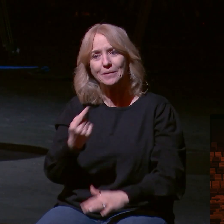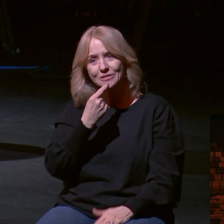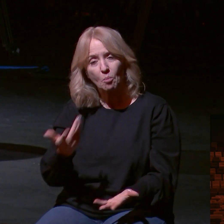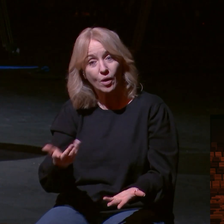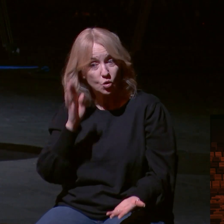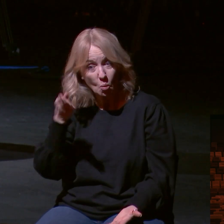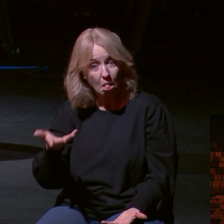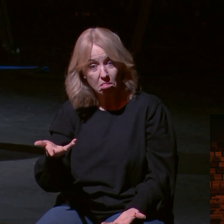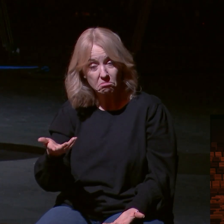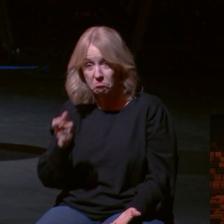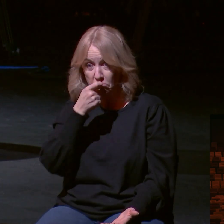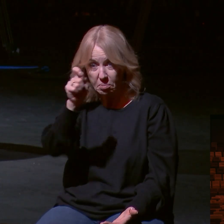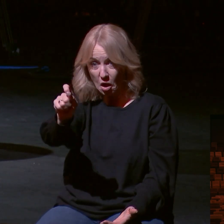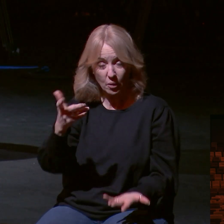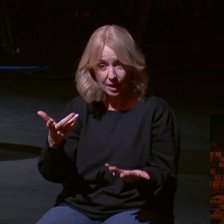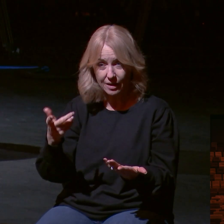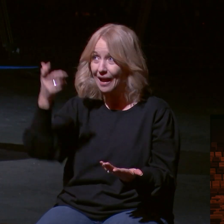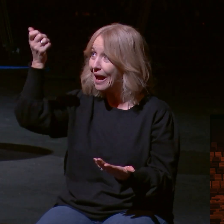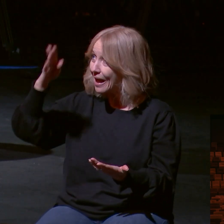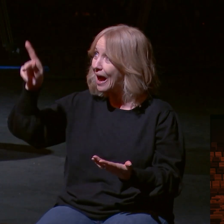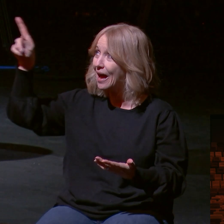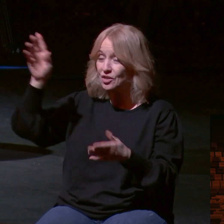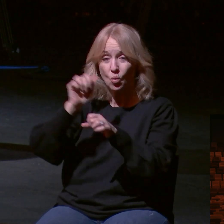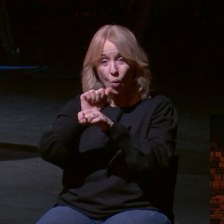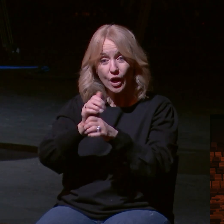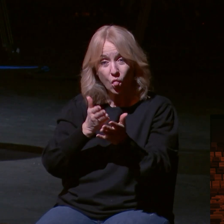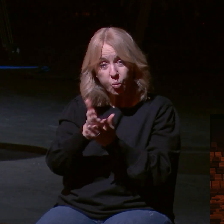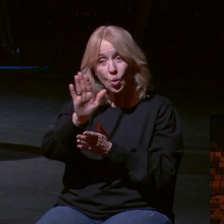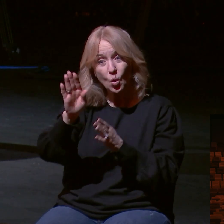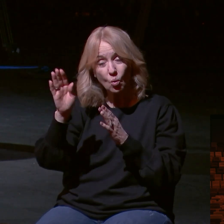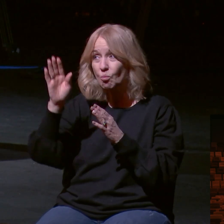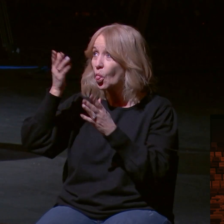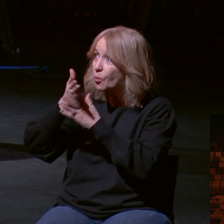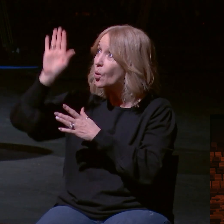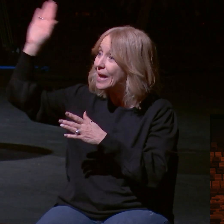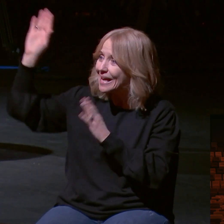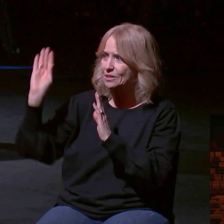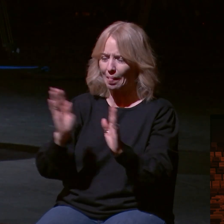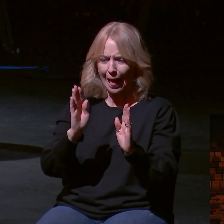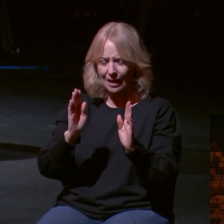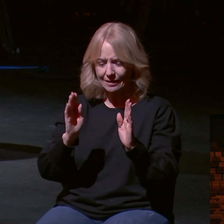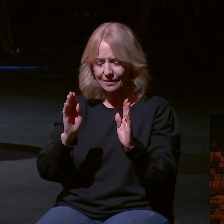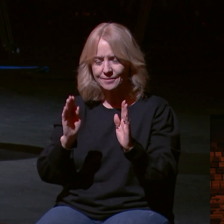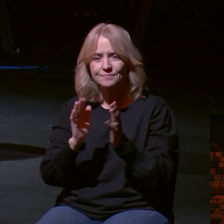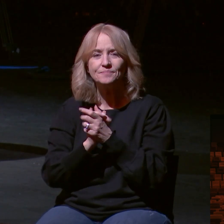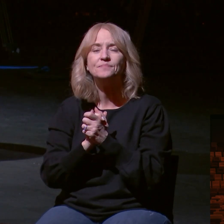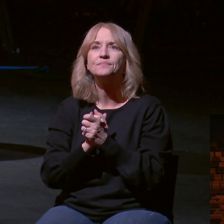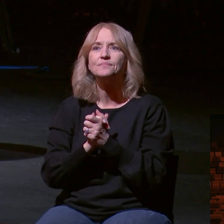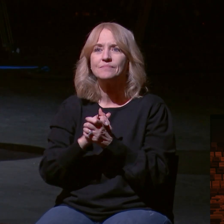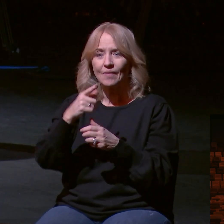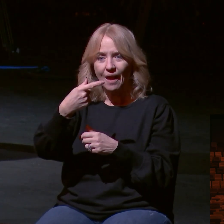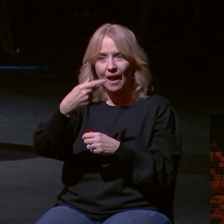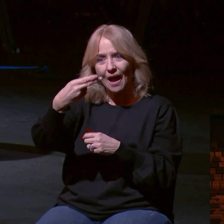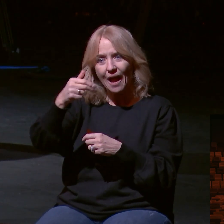that. In fact, in Haggai chapter 2, Haggai addresses some of the Israelites' disappointment in the newly built temple, because for many of them, it didn't live up to